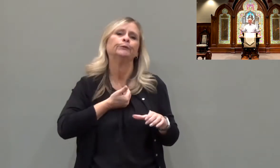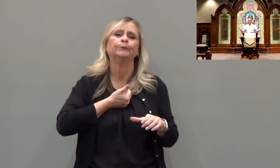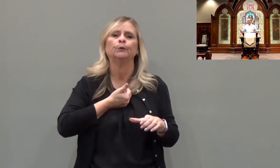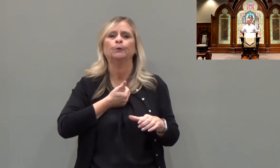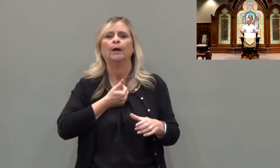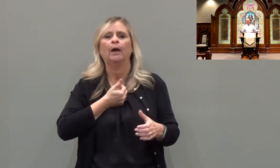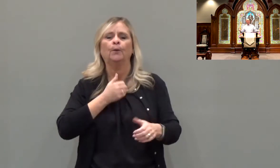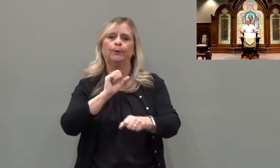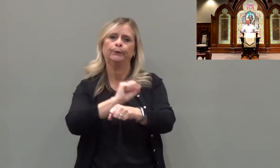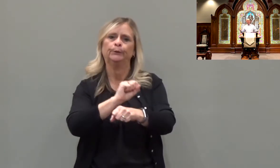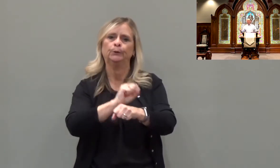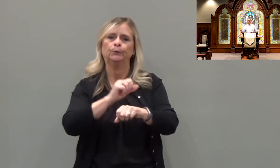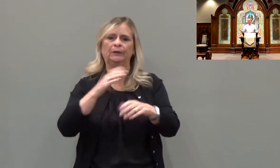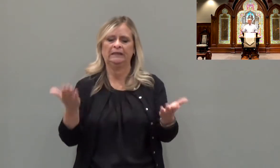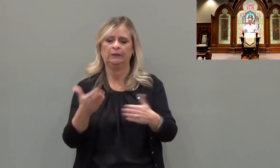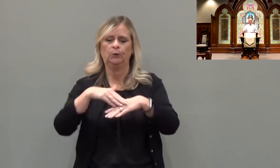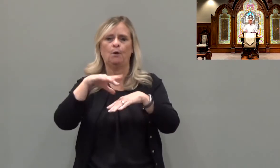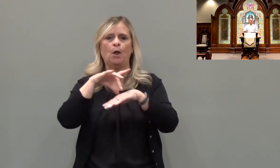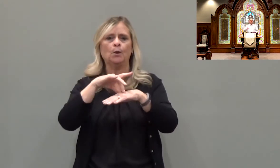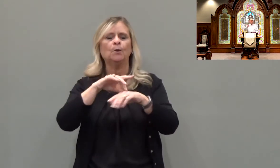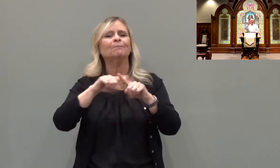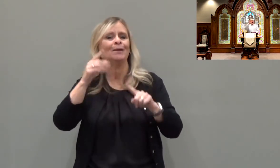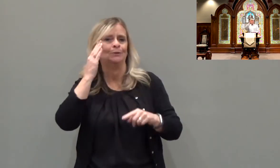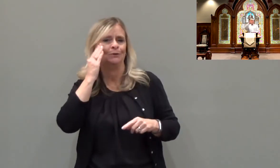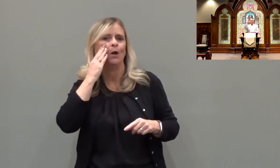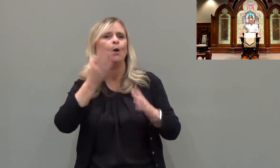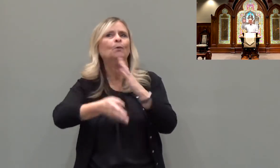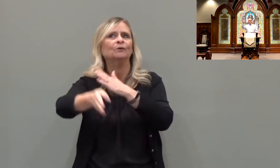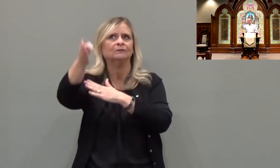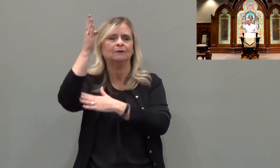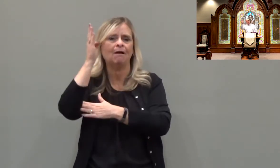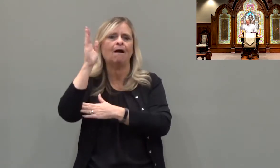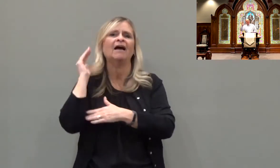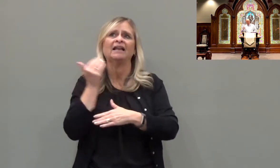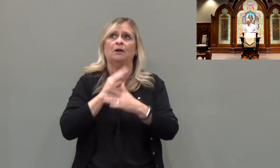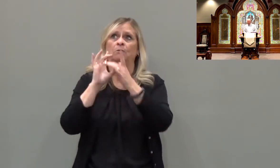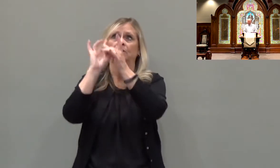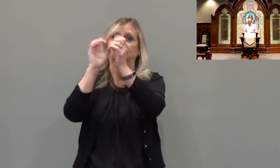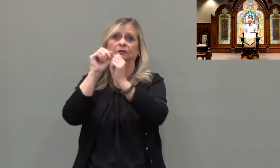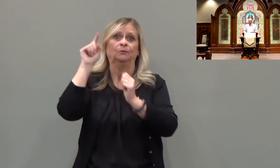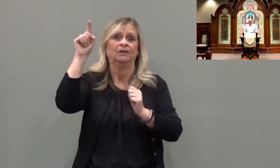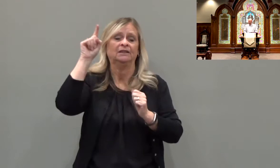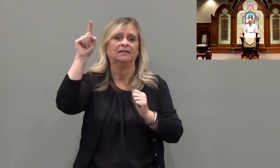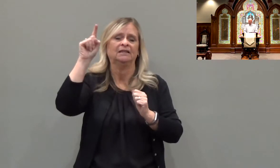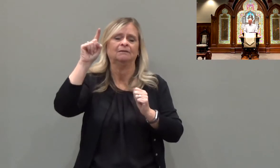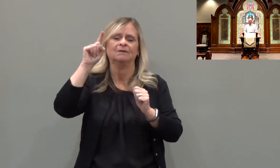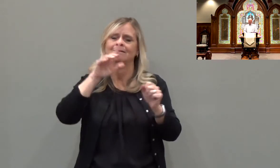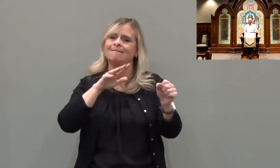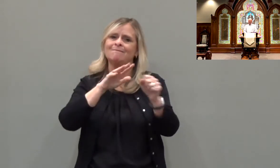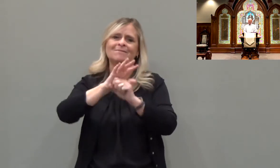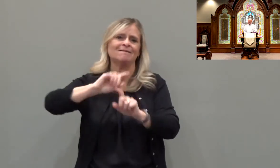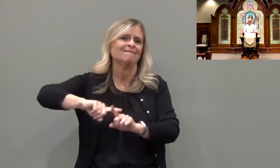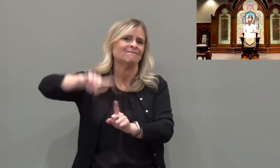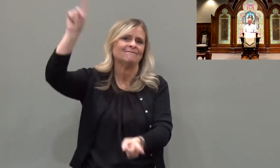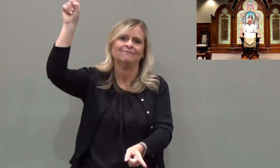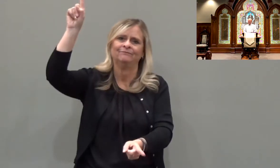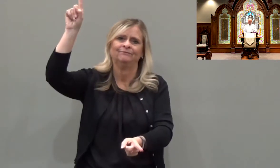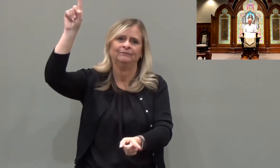duty on earth, but knowing that God and our relationship with God is on a completely different